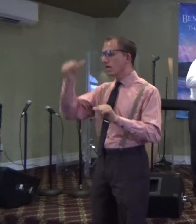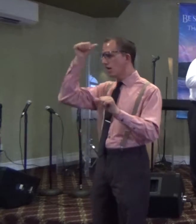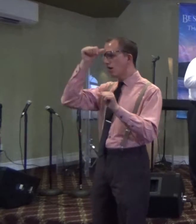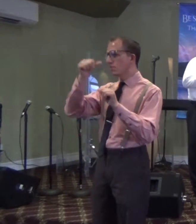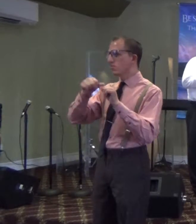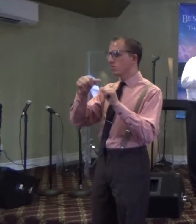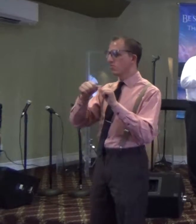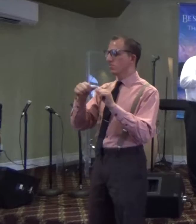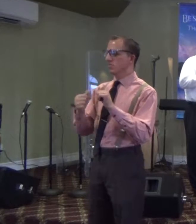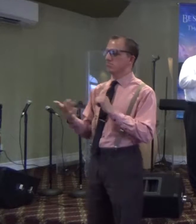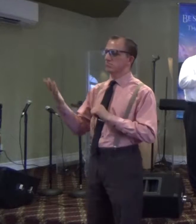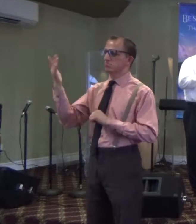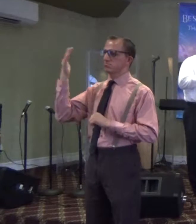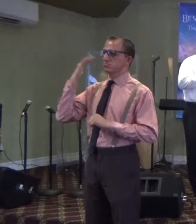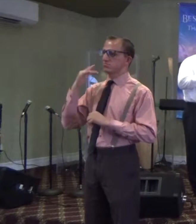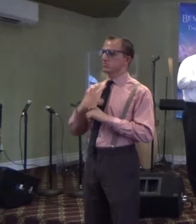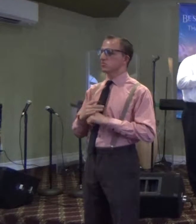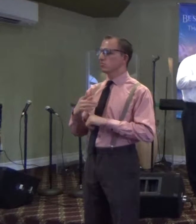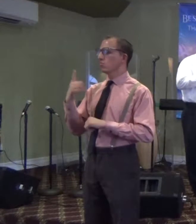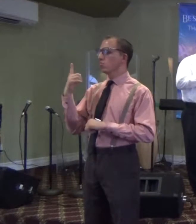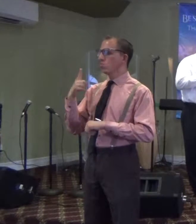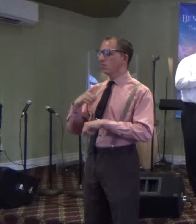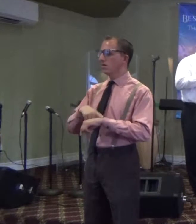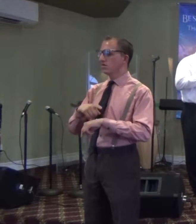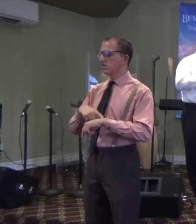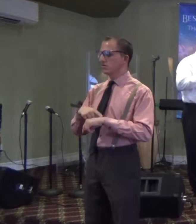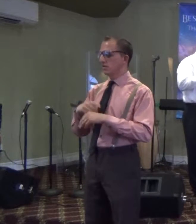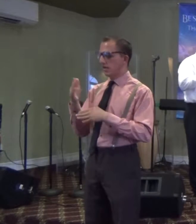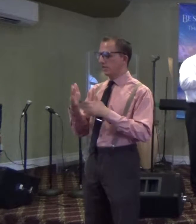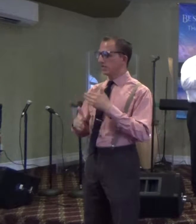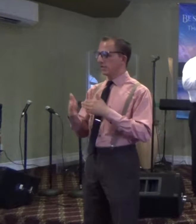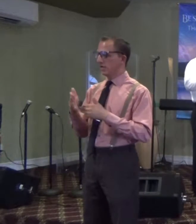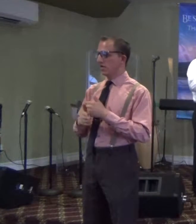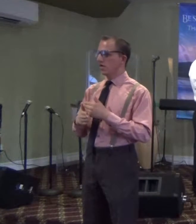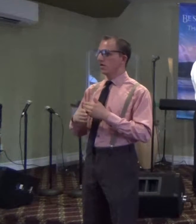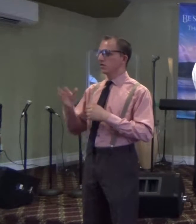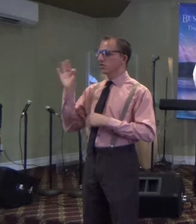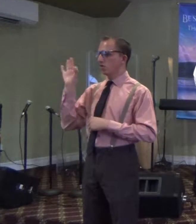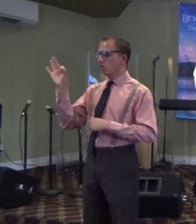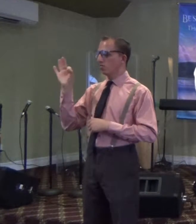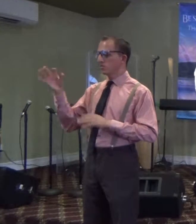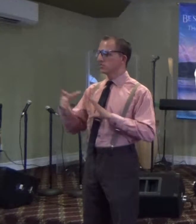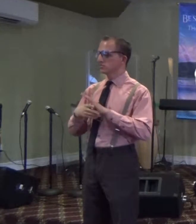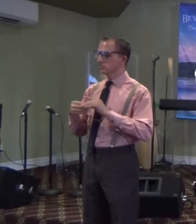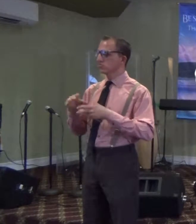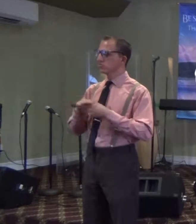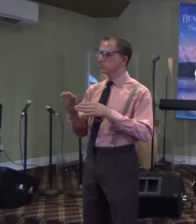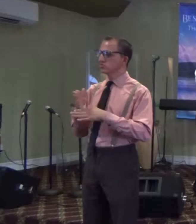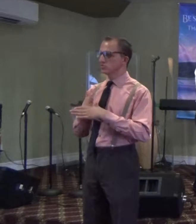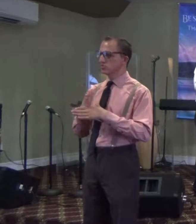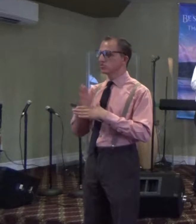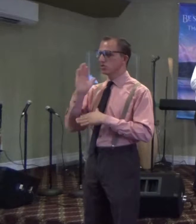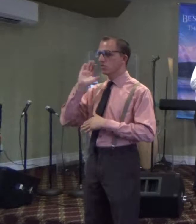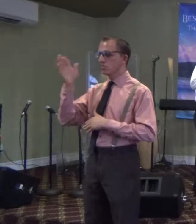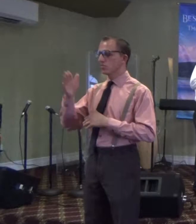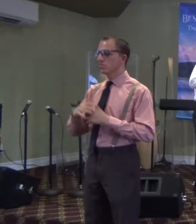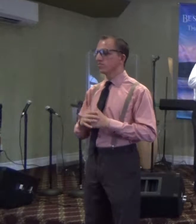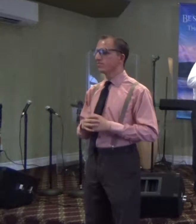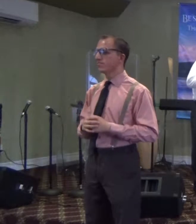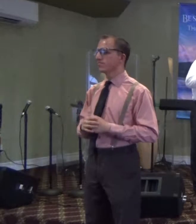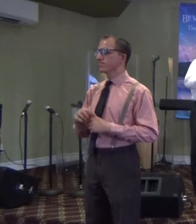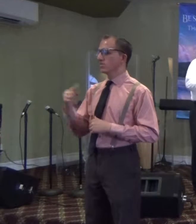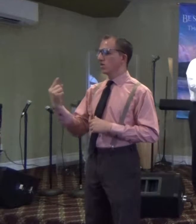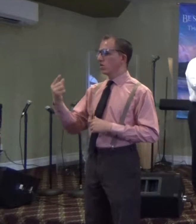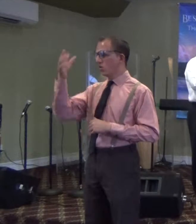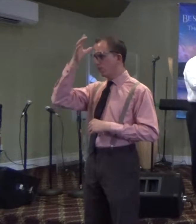Recuerdo, hermanos, I un remember caso que voy a platicar al final en la conclusión a de este story sermón, at the end of this sermon. cómo un